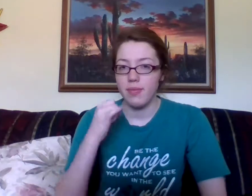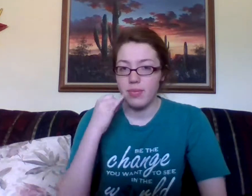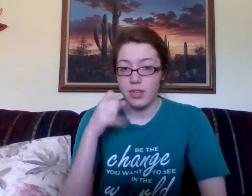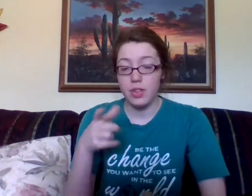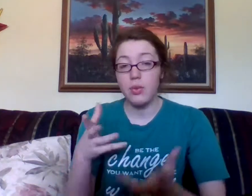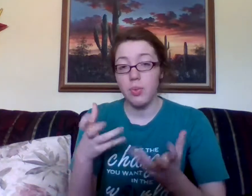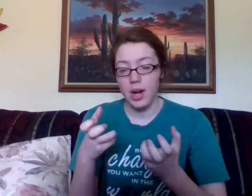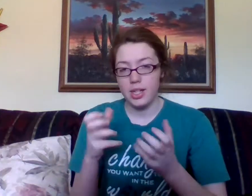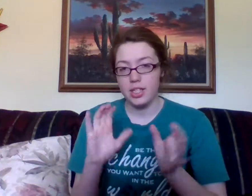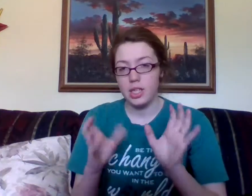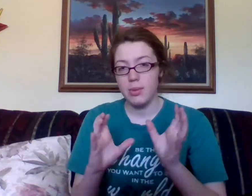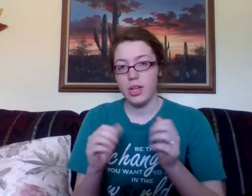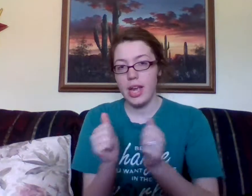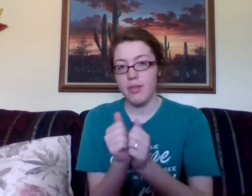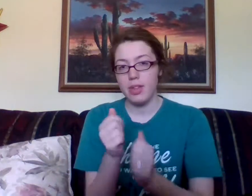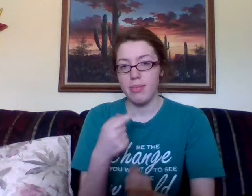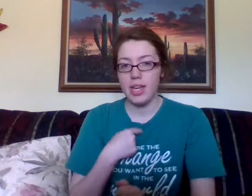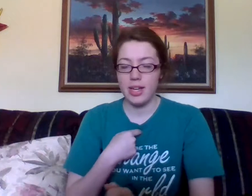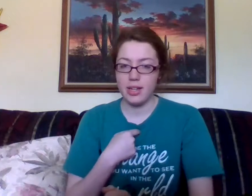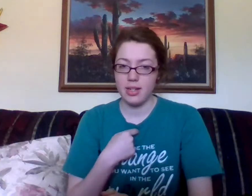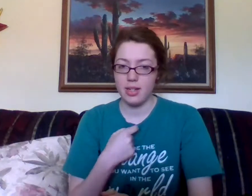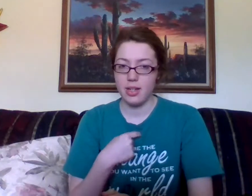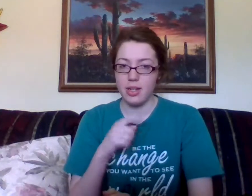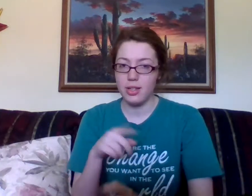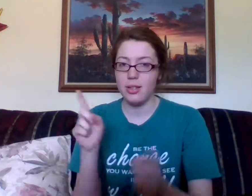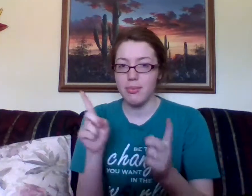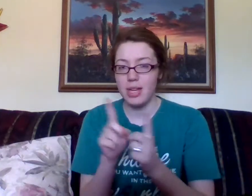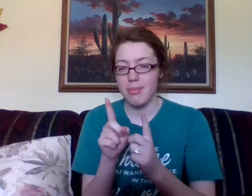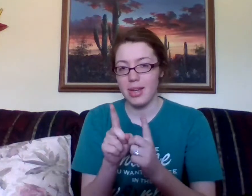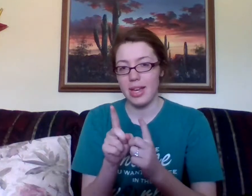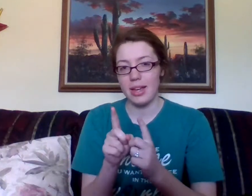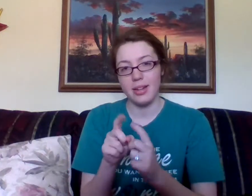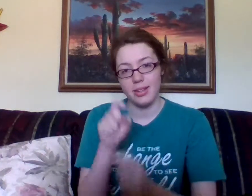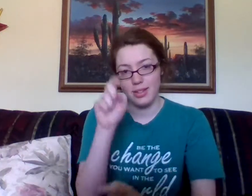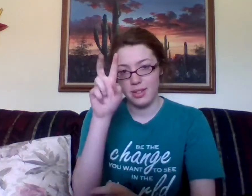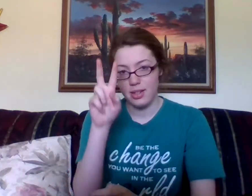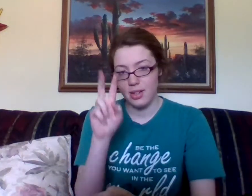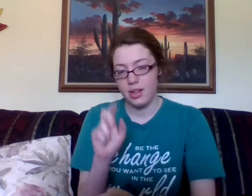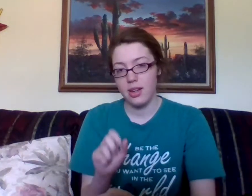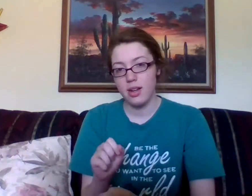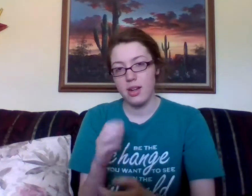if you want to communicate with me, you'll meet me